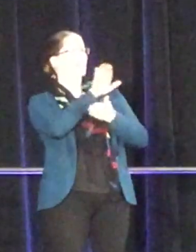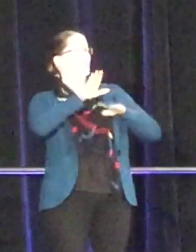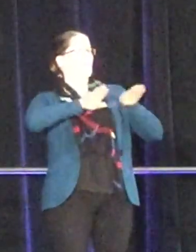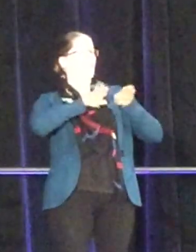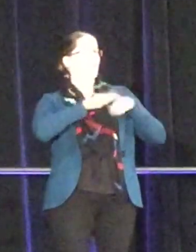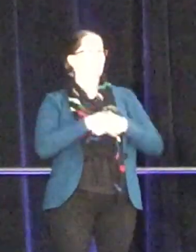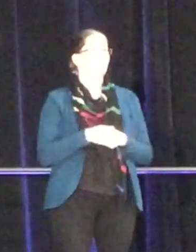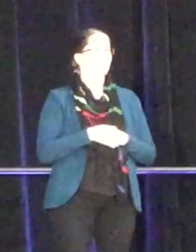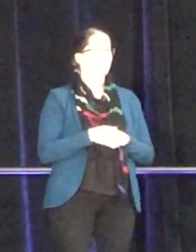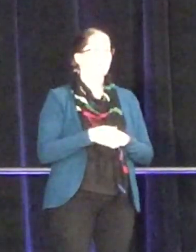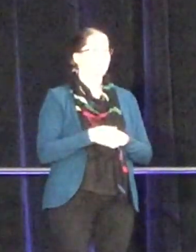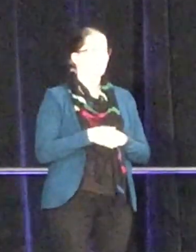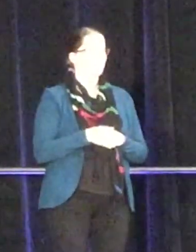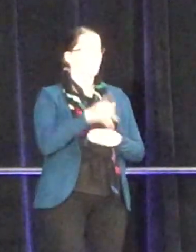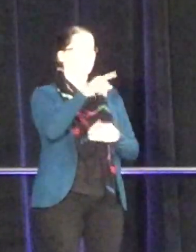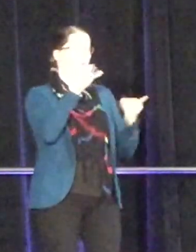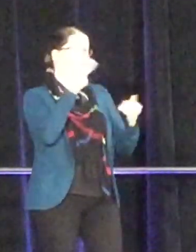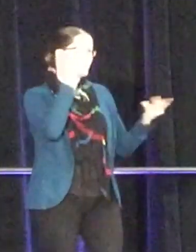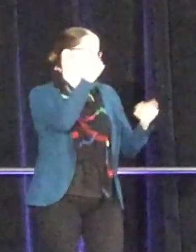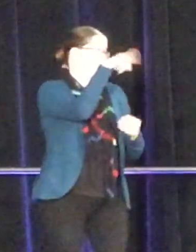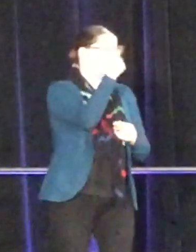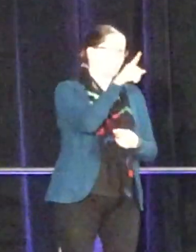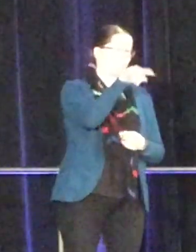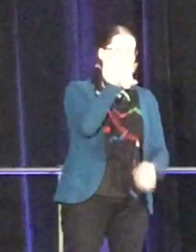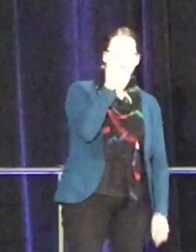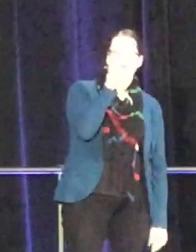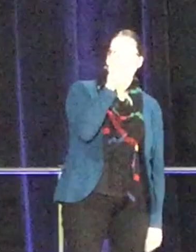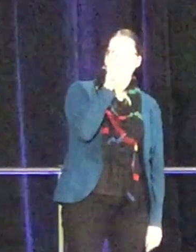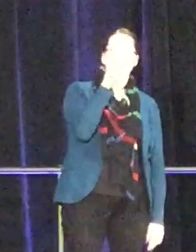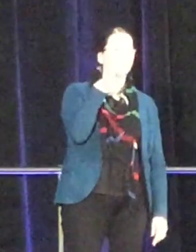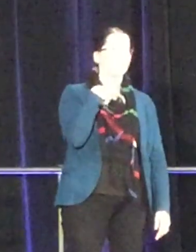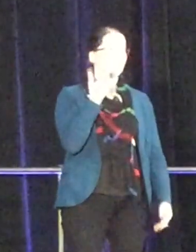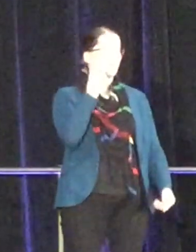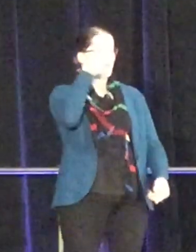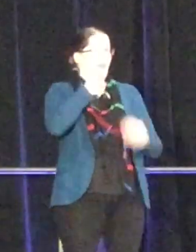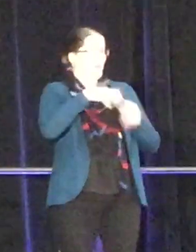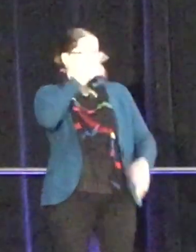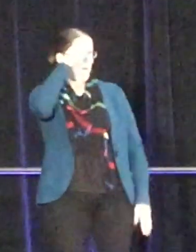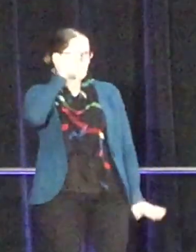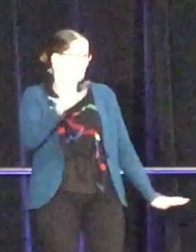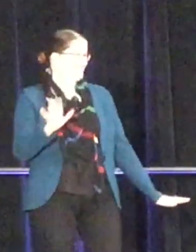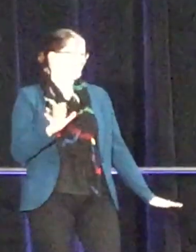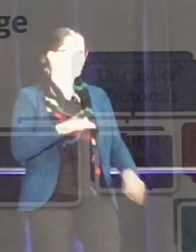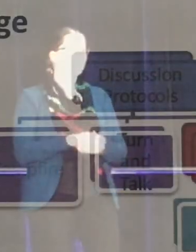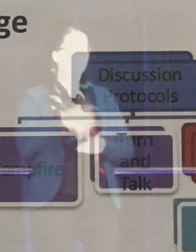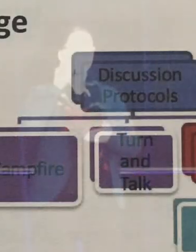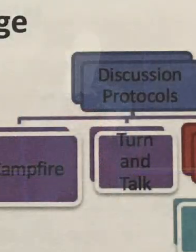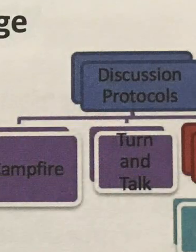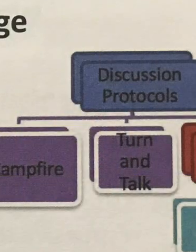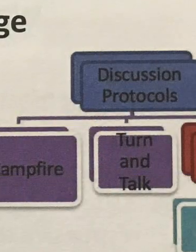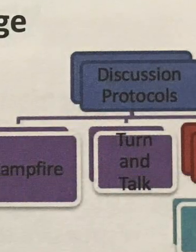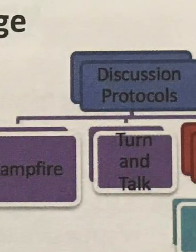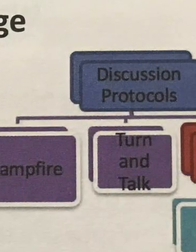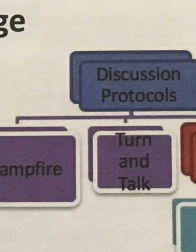now. You have lost your damn mind. So let me help you out. Notice in red, there are